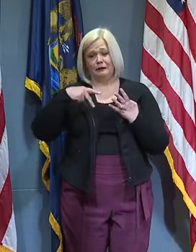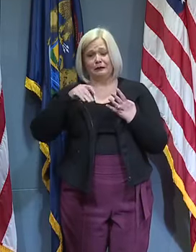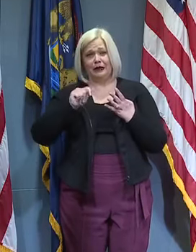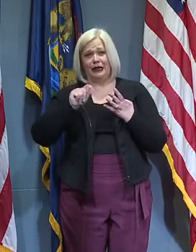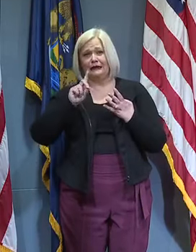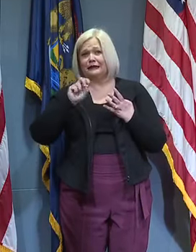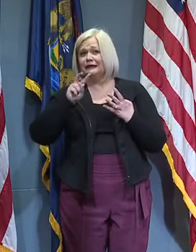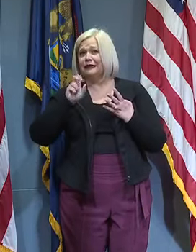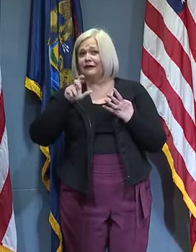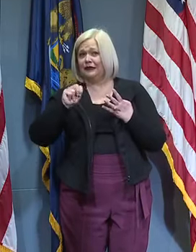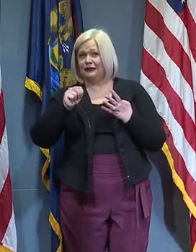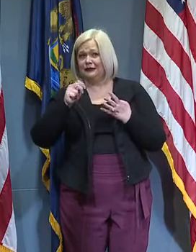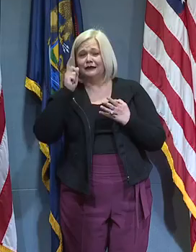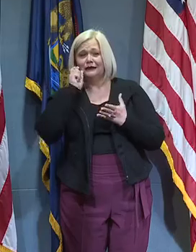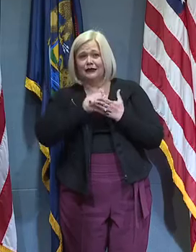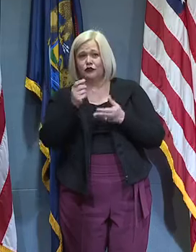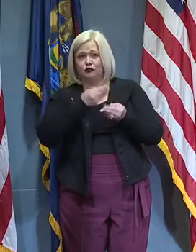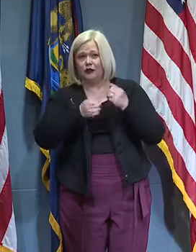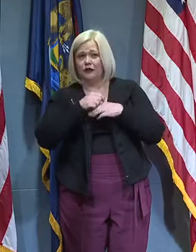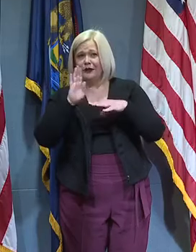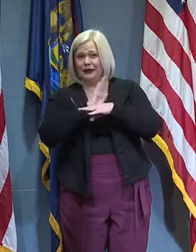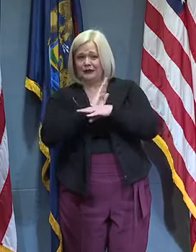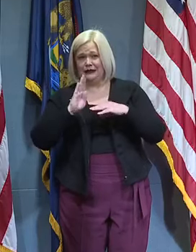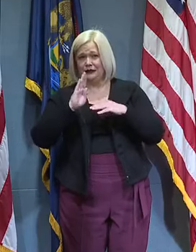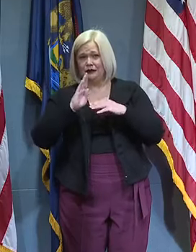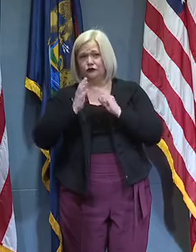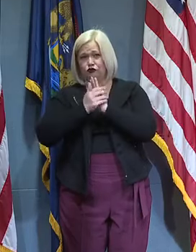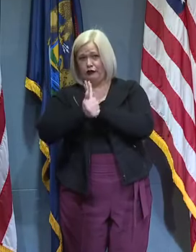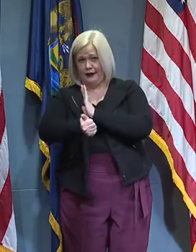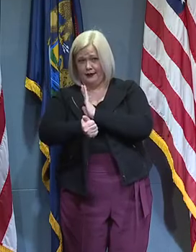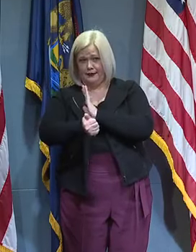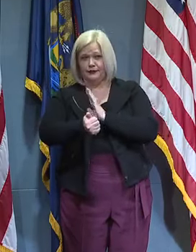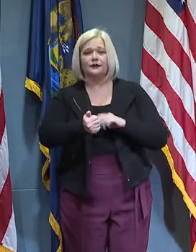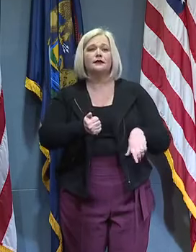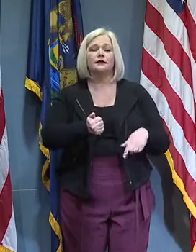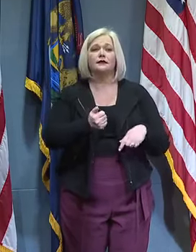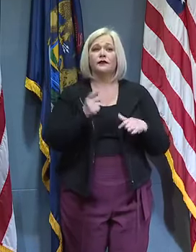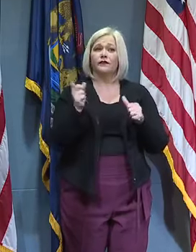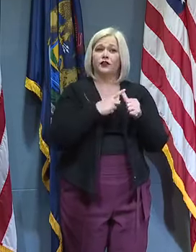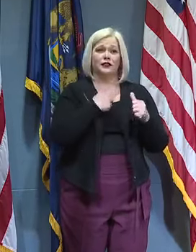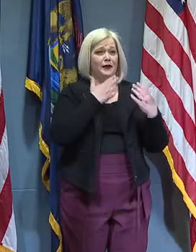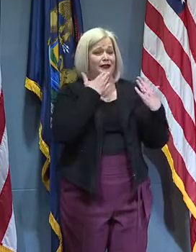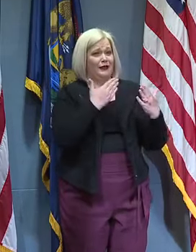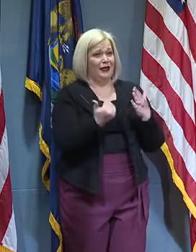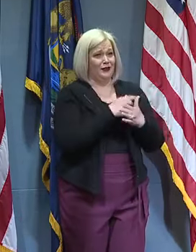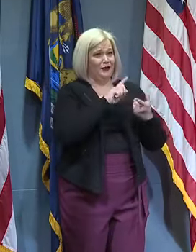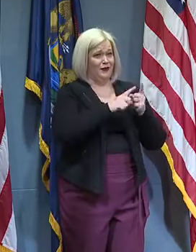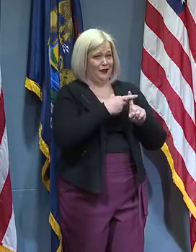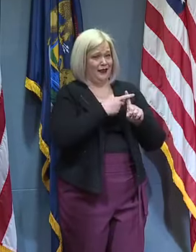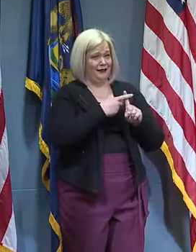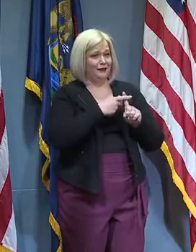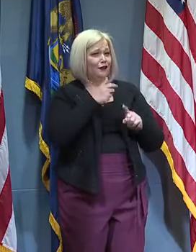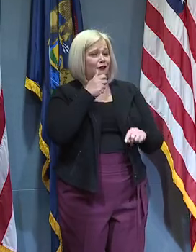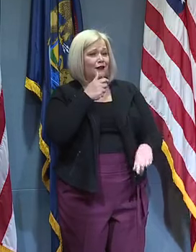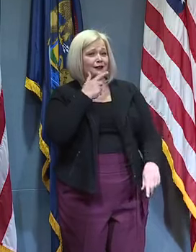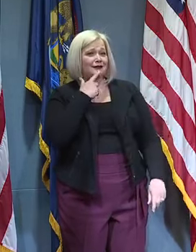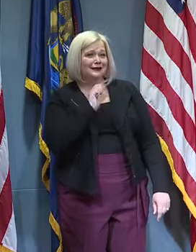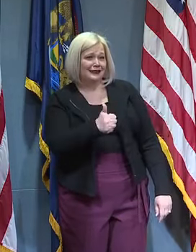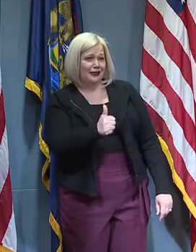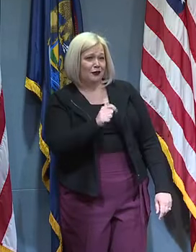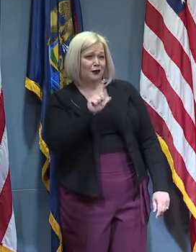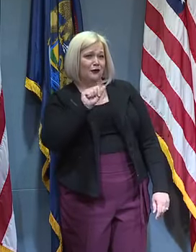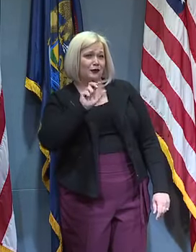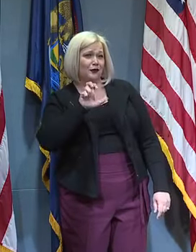Secretary Treasurer of the Michigan Building Trades. I want to start by thanking my new friend, 10-year-old Lauren from